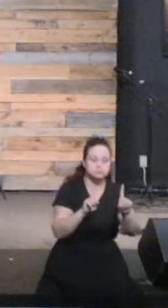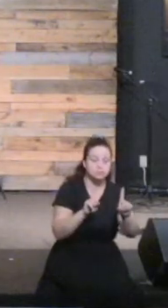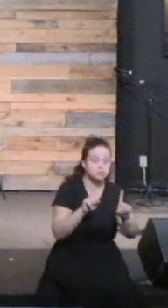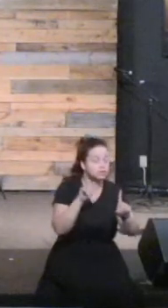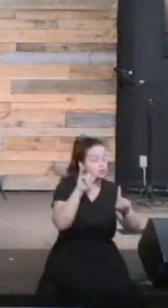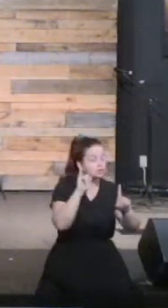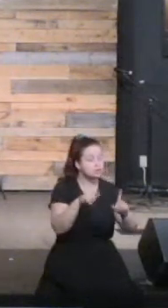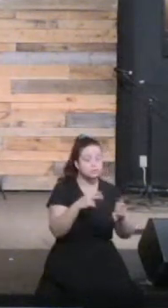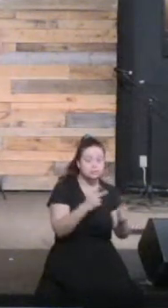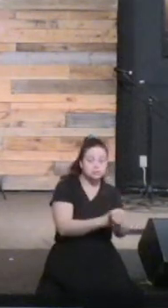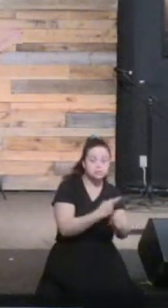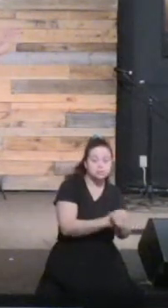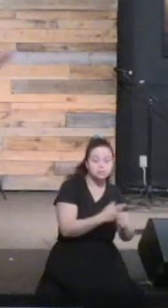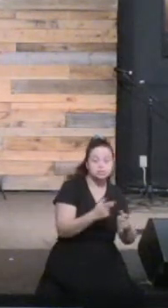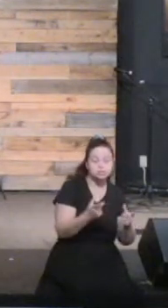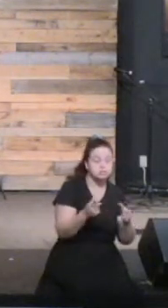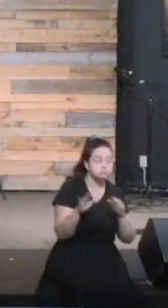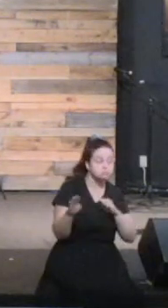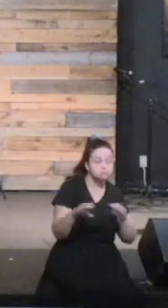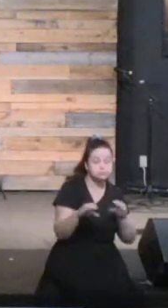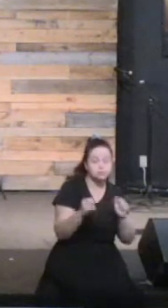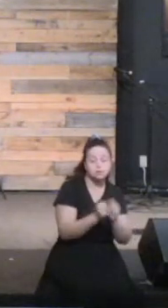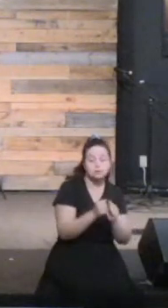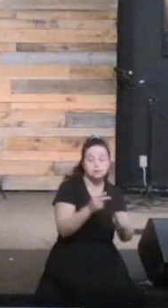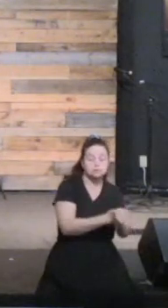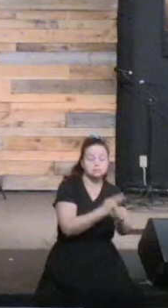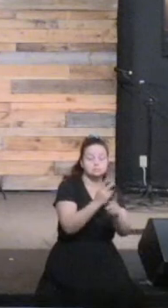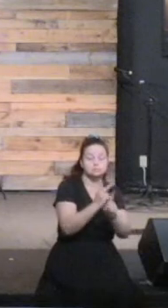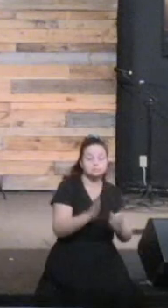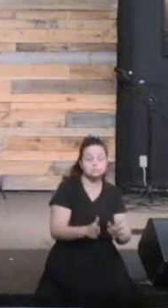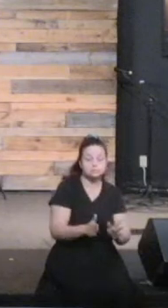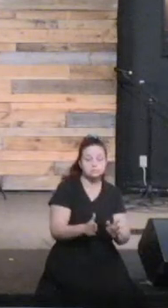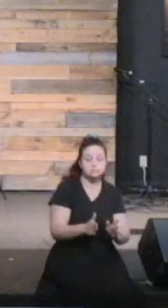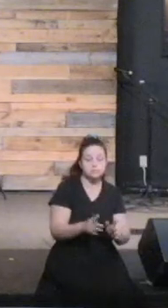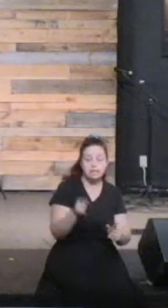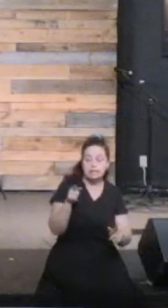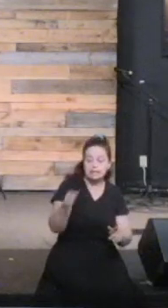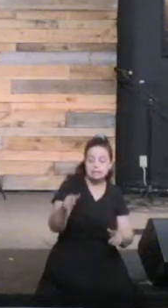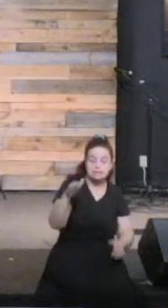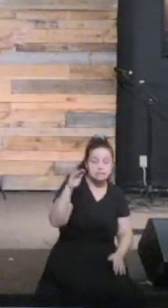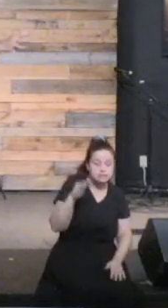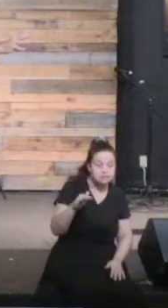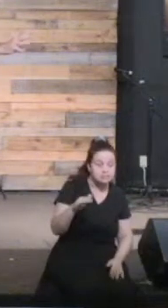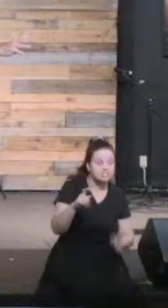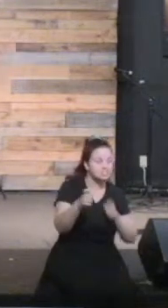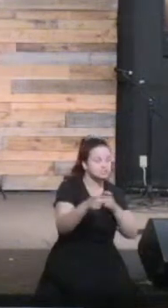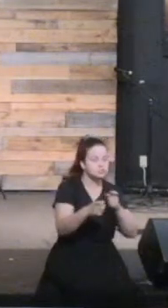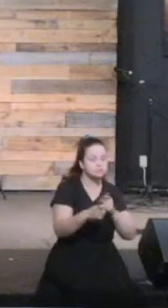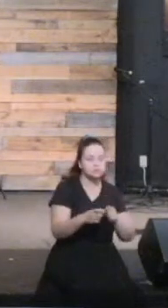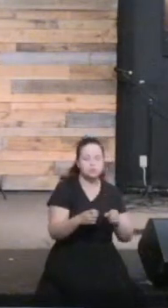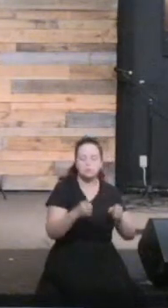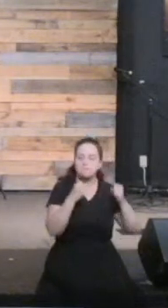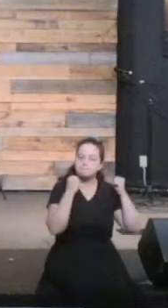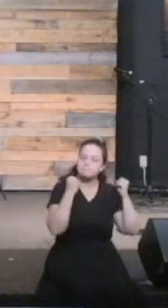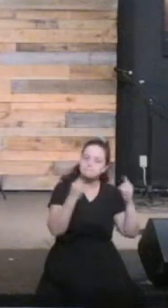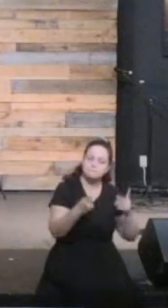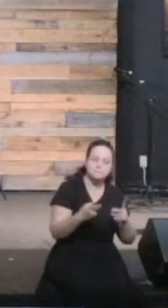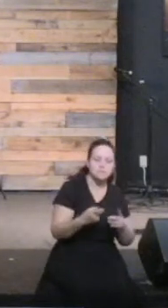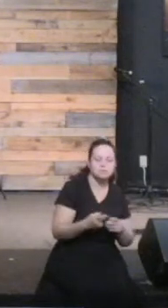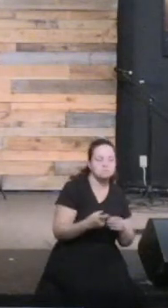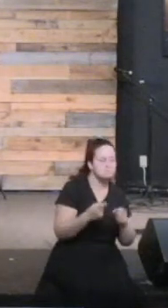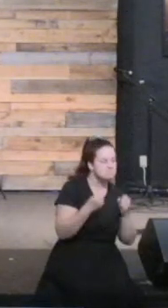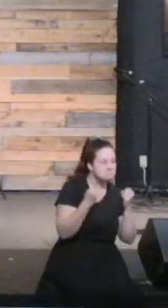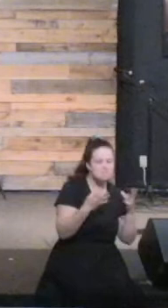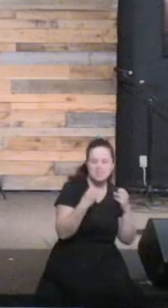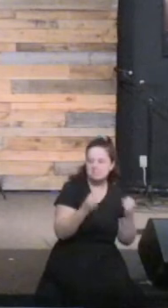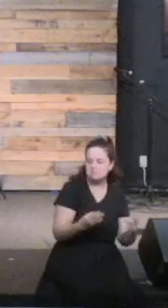their Shepherd see the shepherd I mean this little kid is controlling hundreds of sheep by not walking